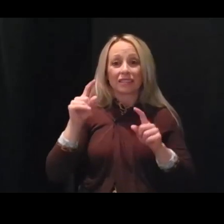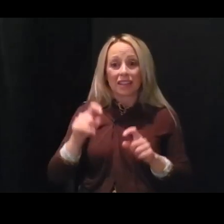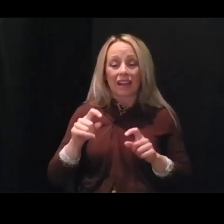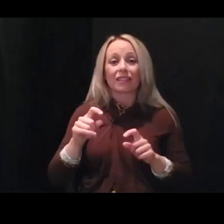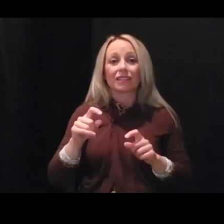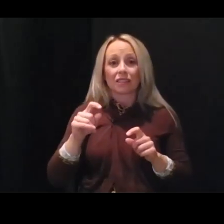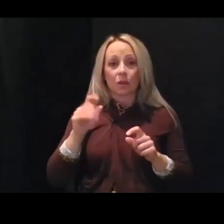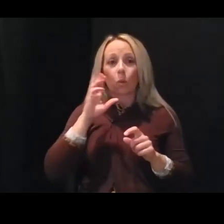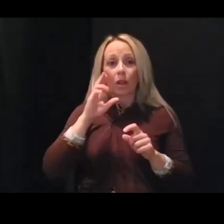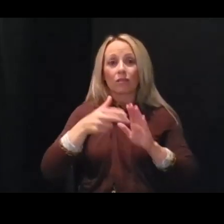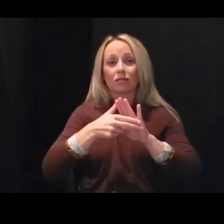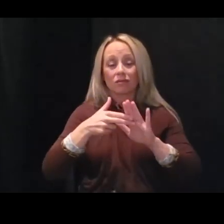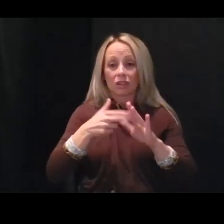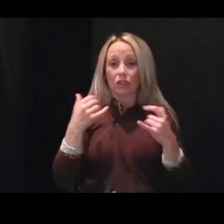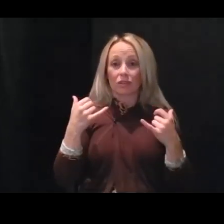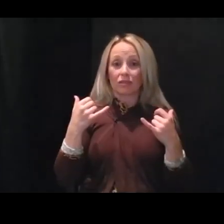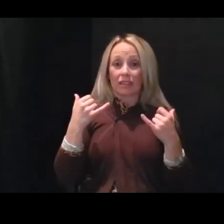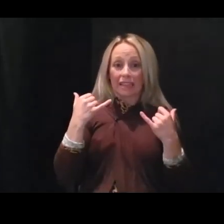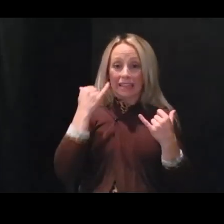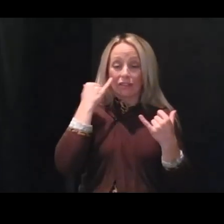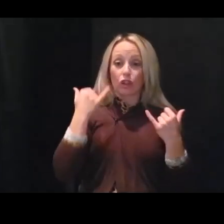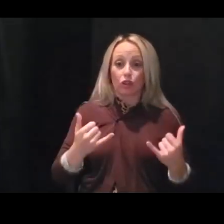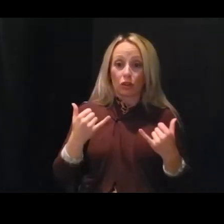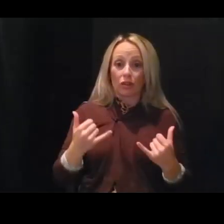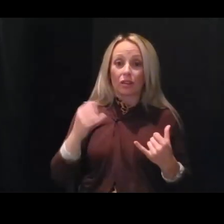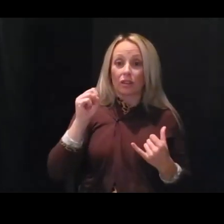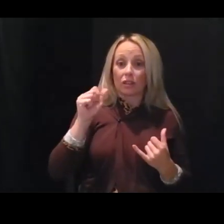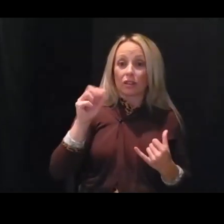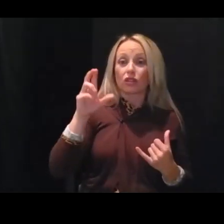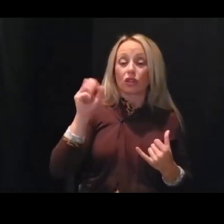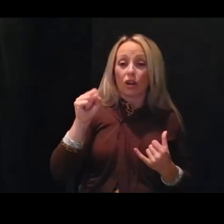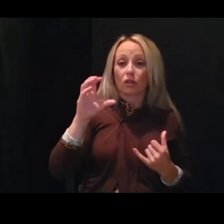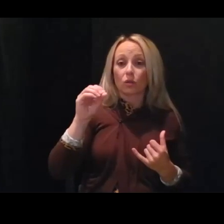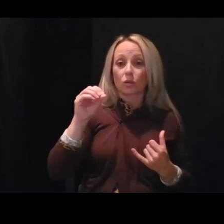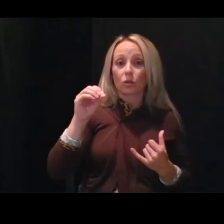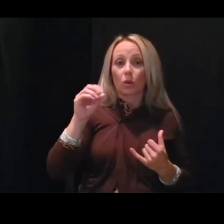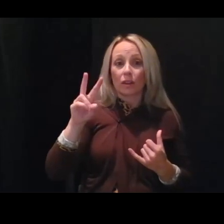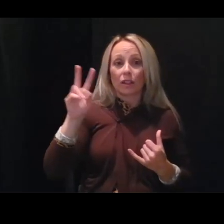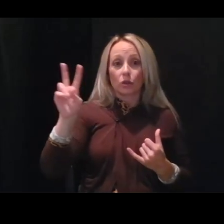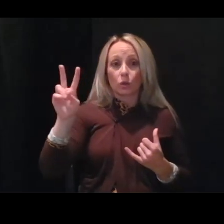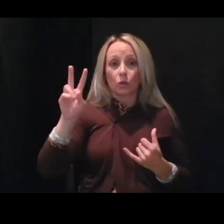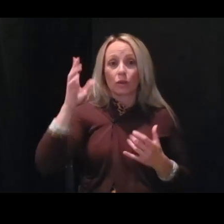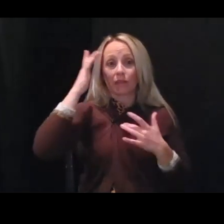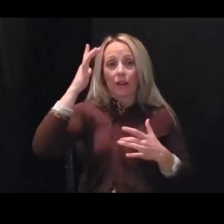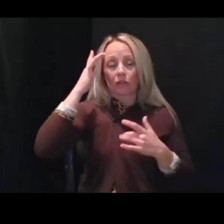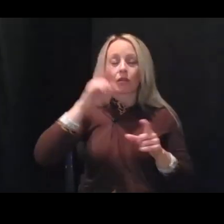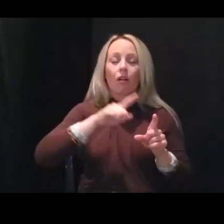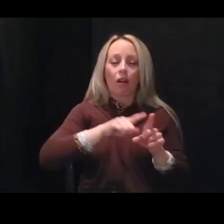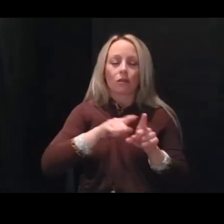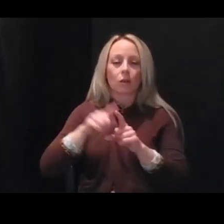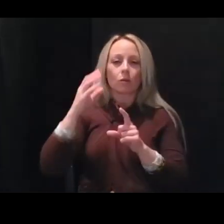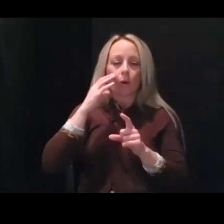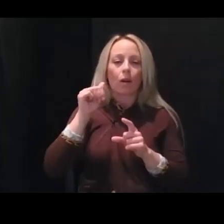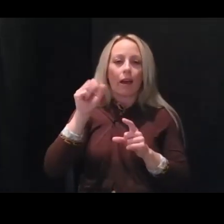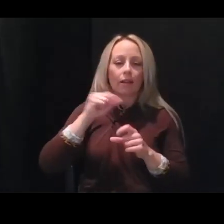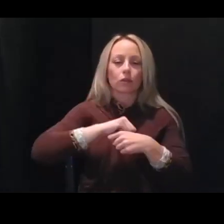individual is currently infected with the SARS-CoV-2 virus, which is also known as coronavirus.